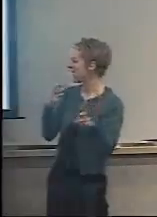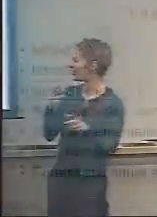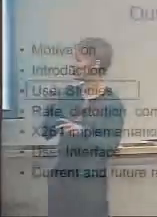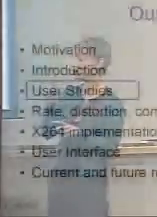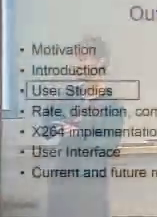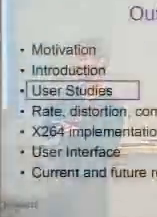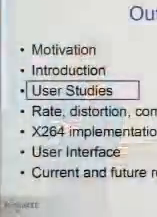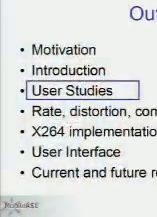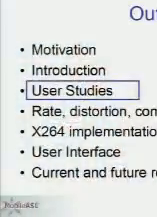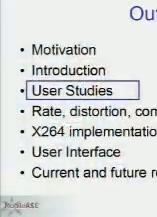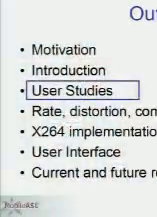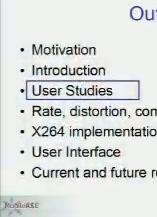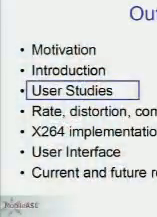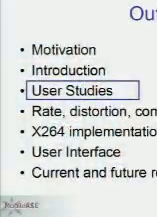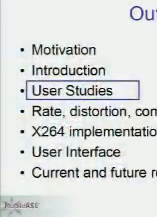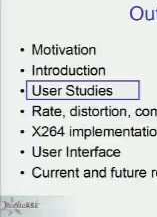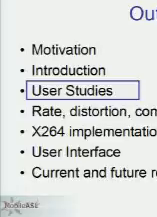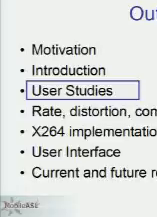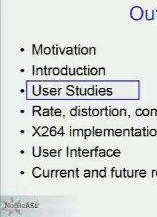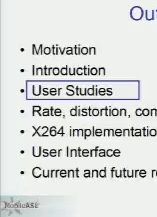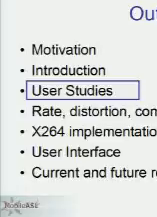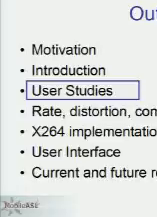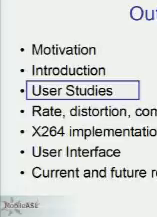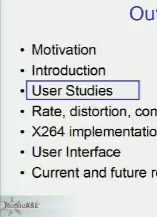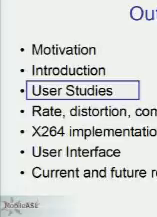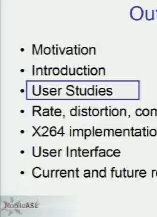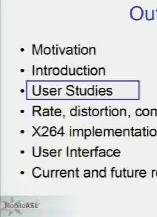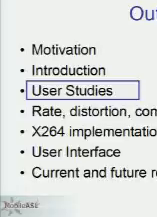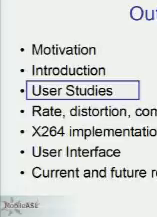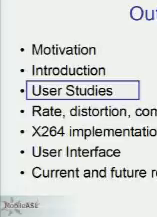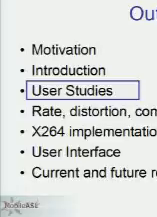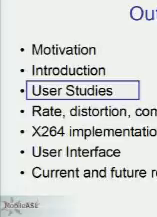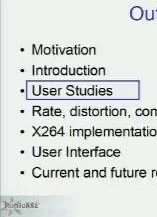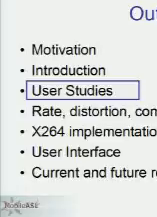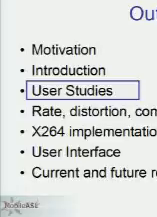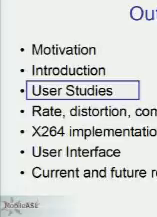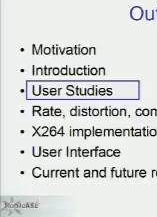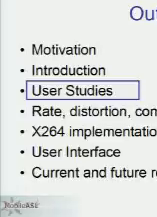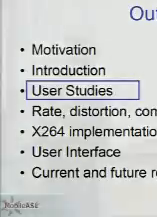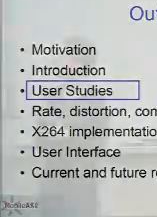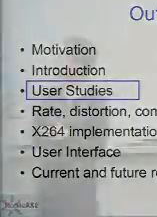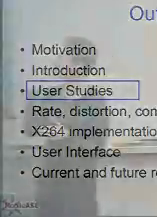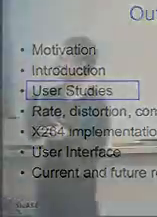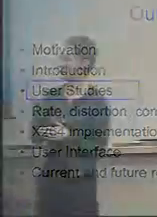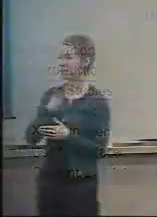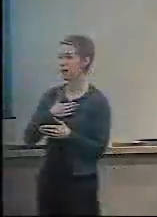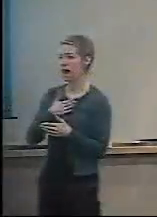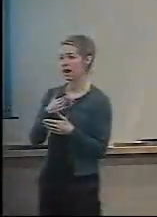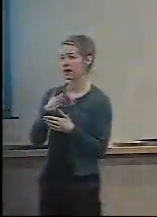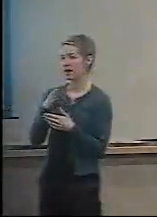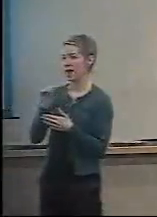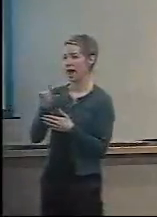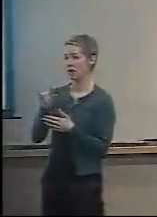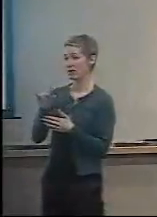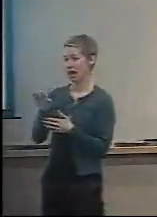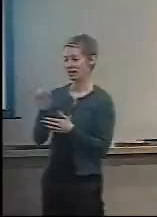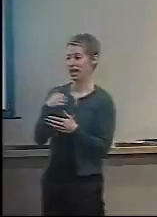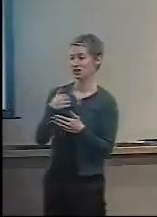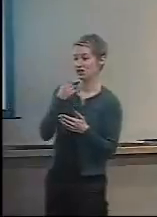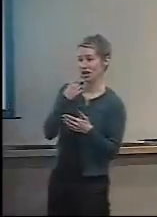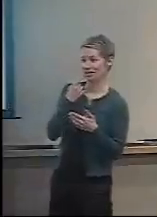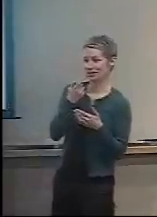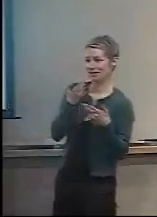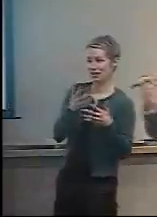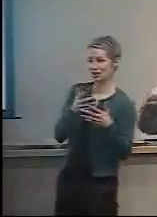It's quickly becoming a standard. So here's sort of my outline. I just went through the motivation and